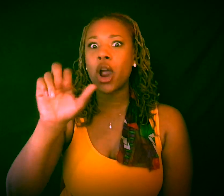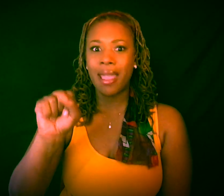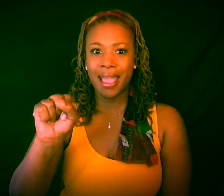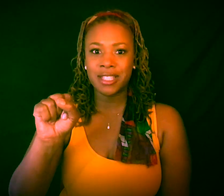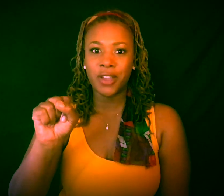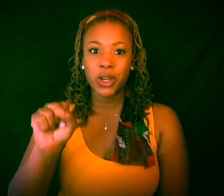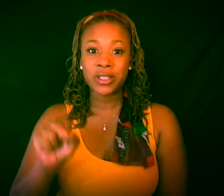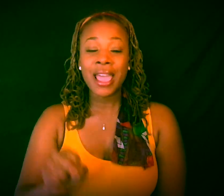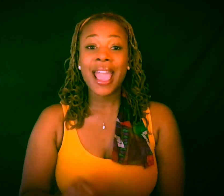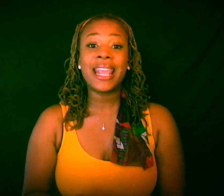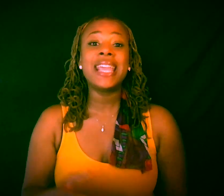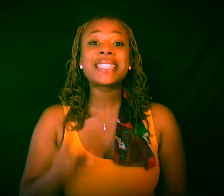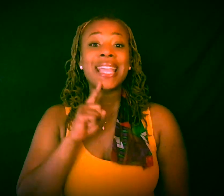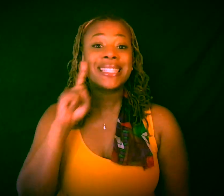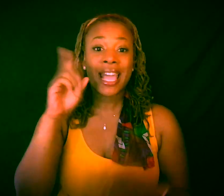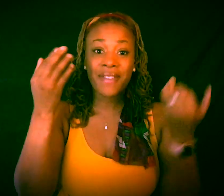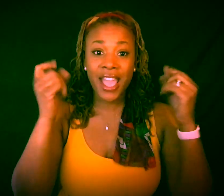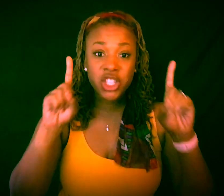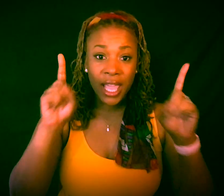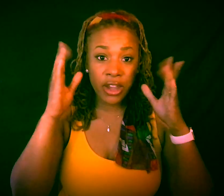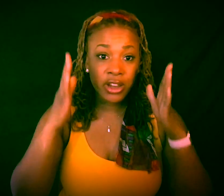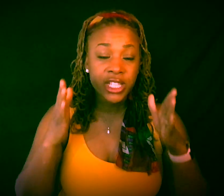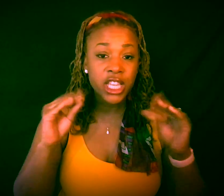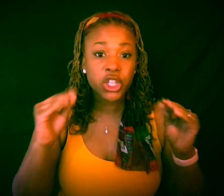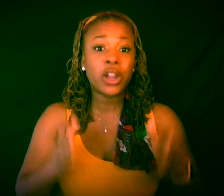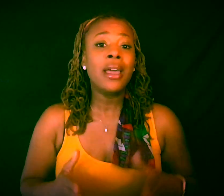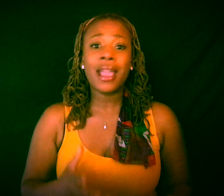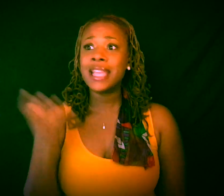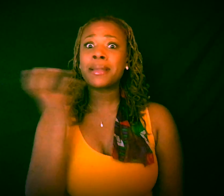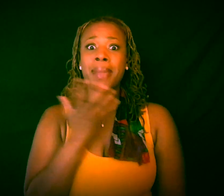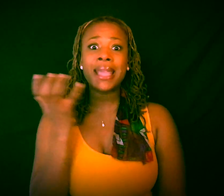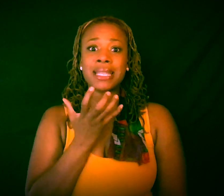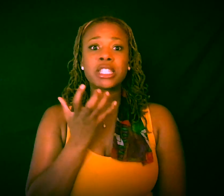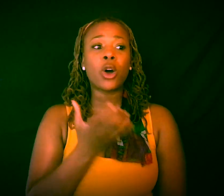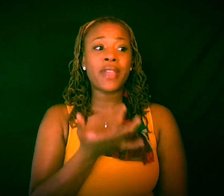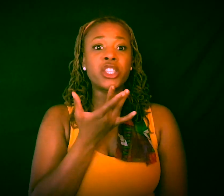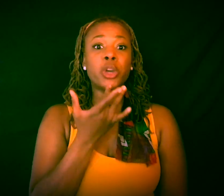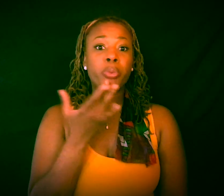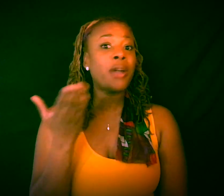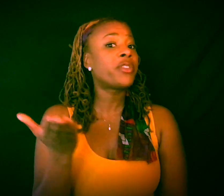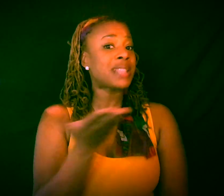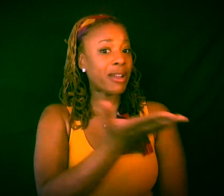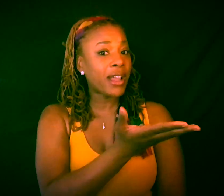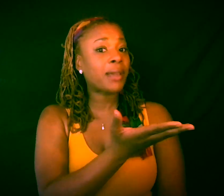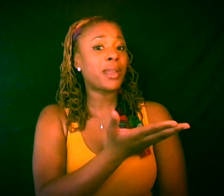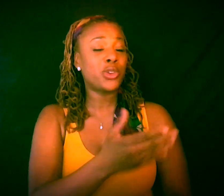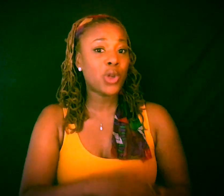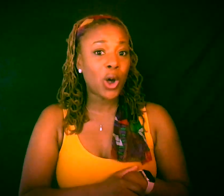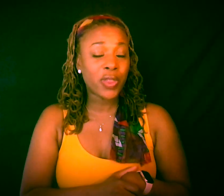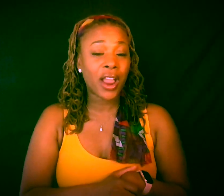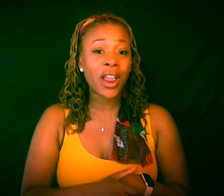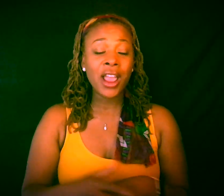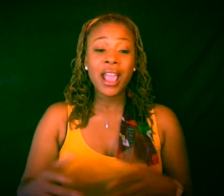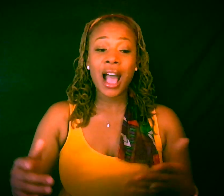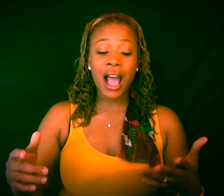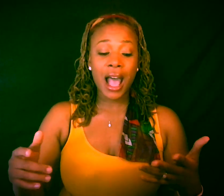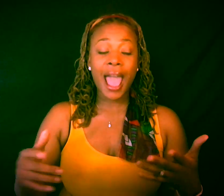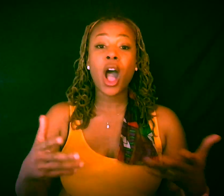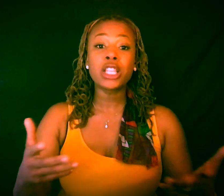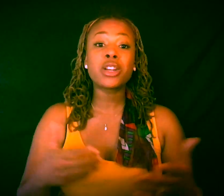Billvicars, Vickers. And he's a deaf educator and teacher, and he's amazing. So if that's your preference, I recommend you go there. I also